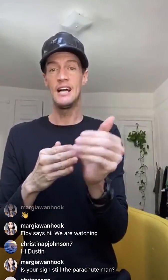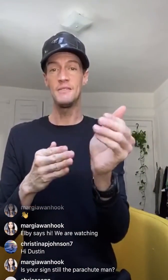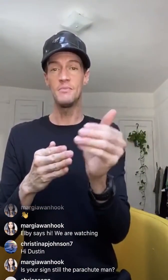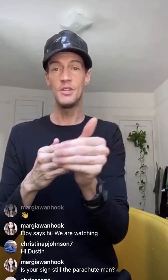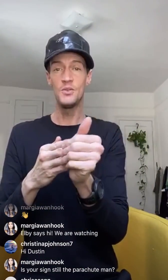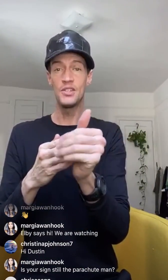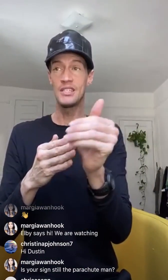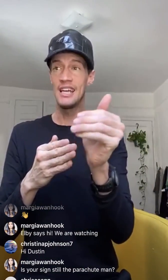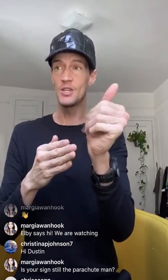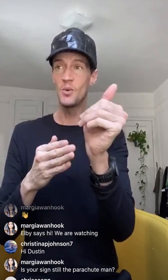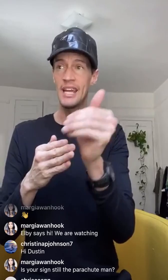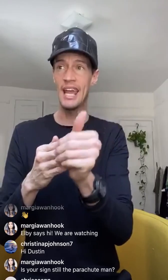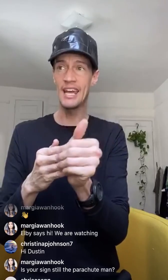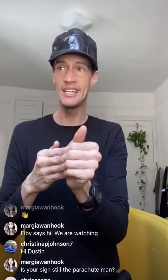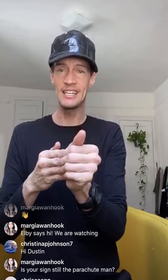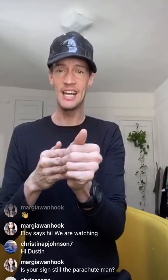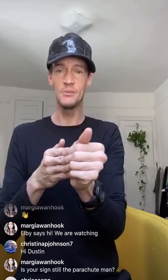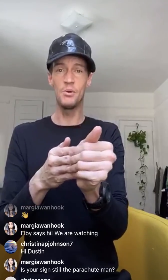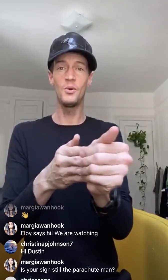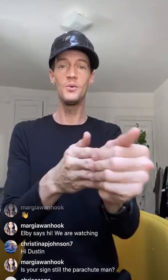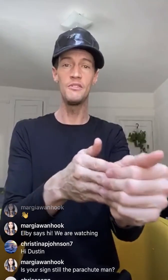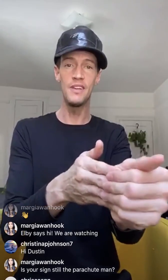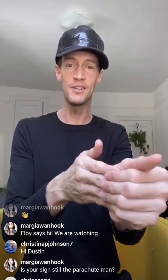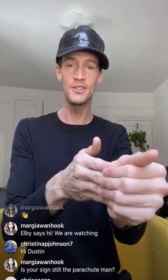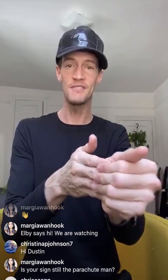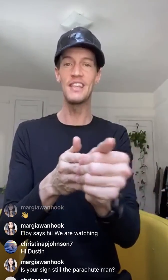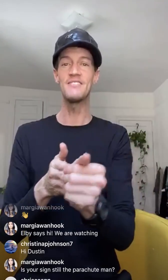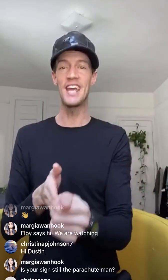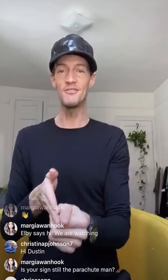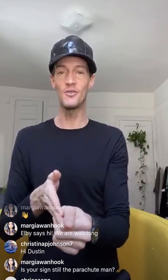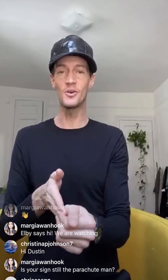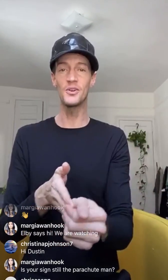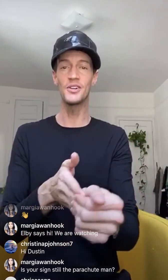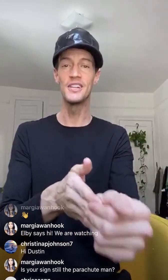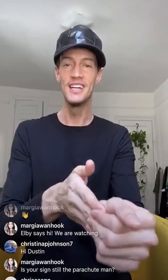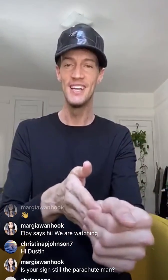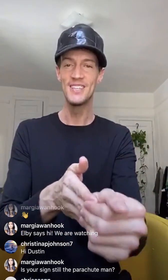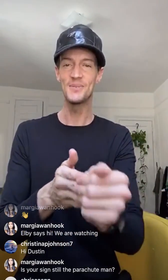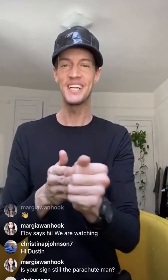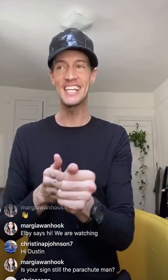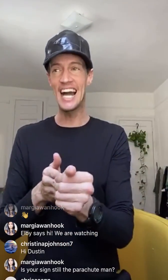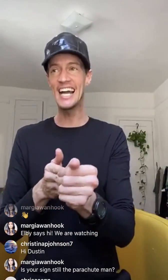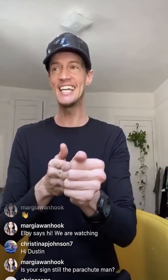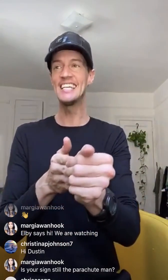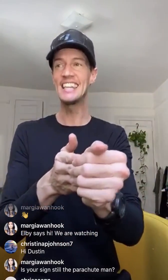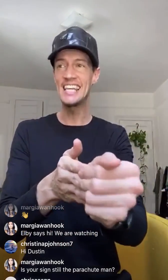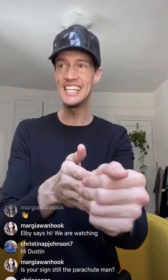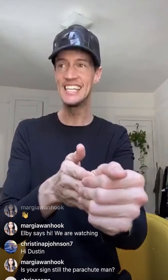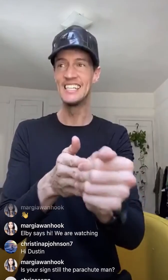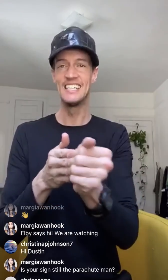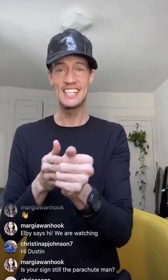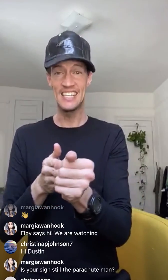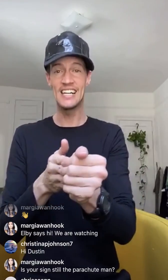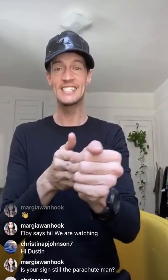Yep, amen. Like, so shall it be. I'm in agreement. Yes. So to establish.